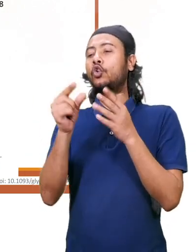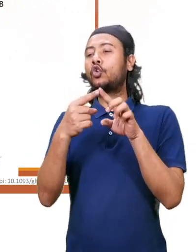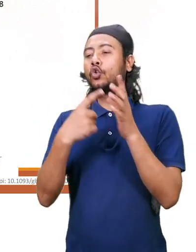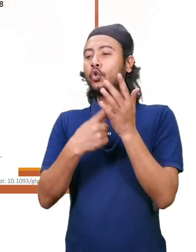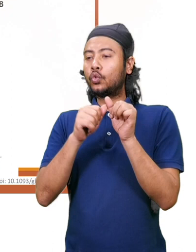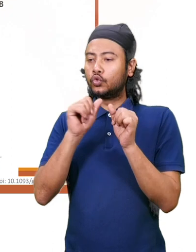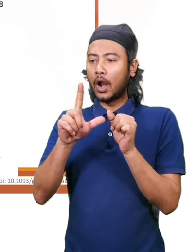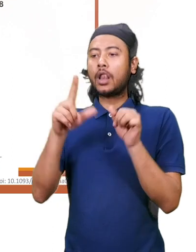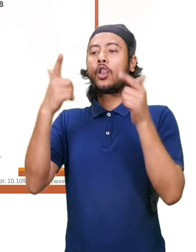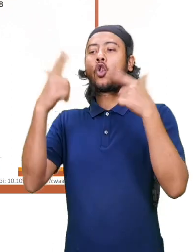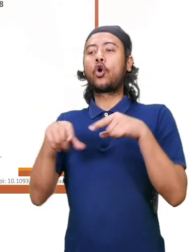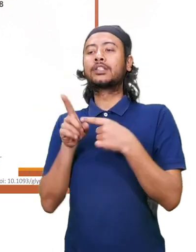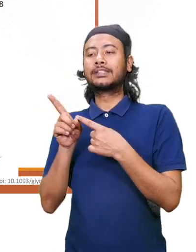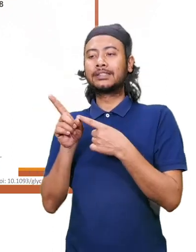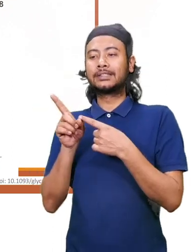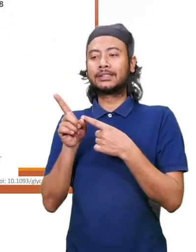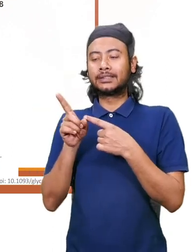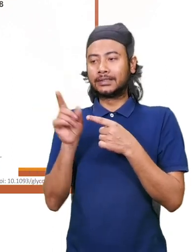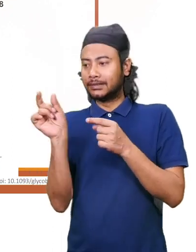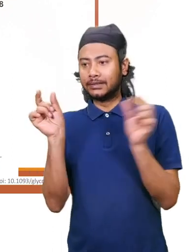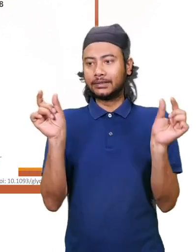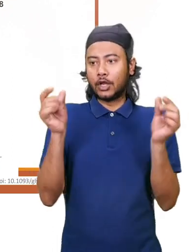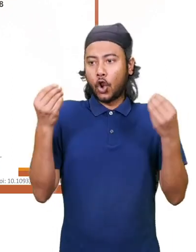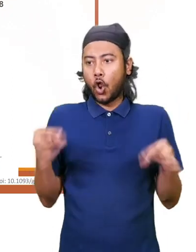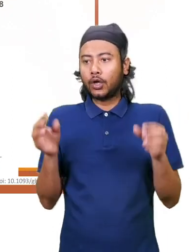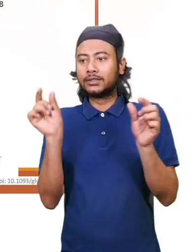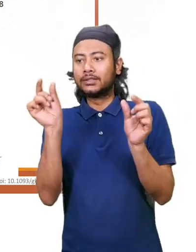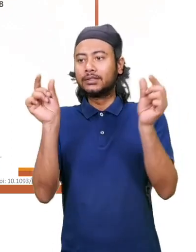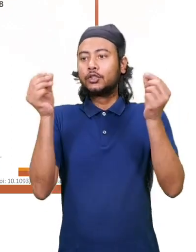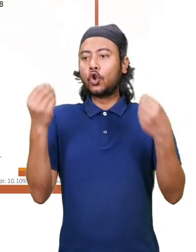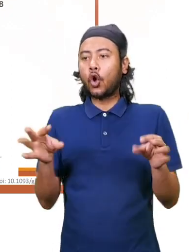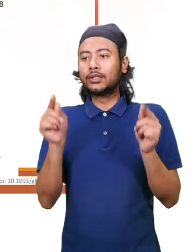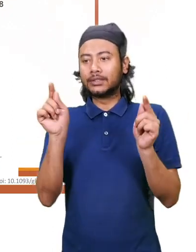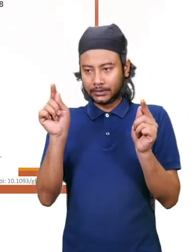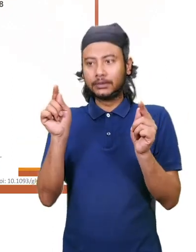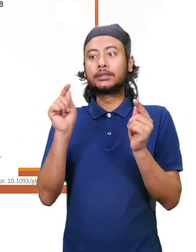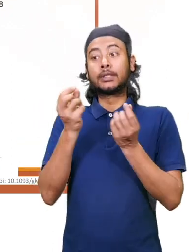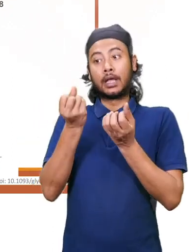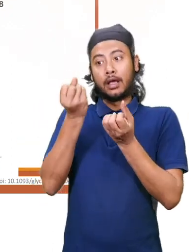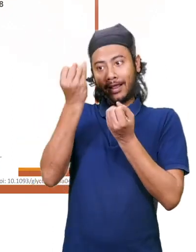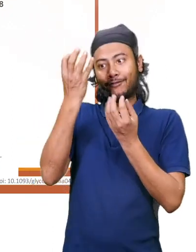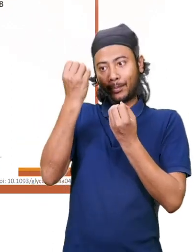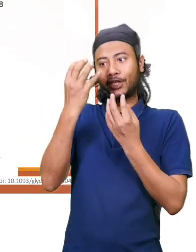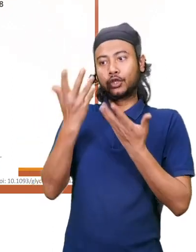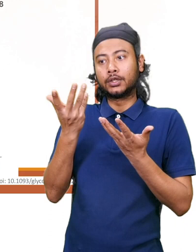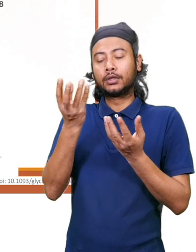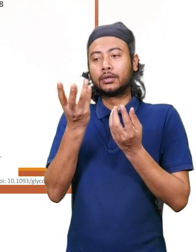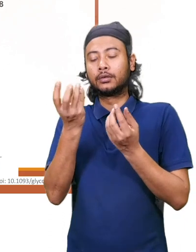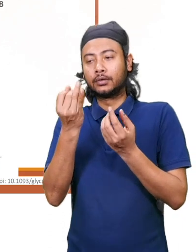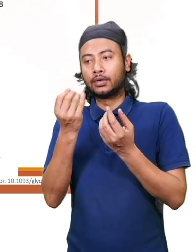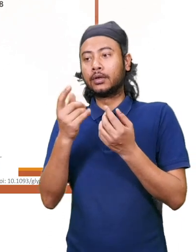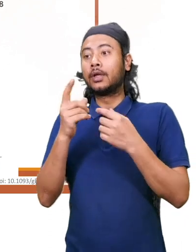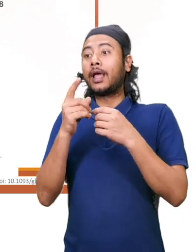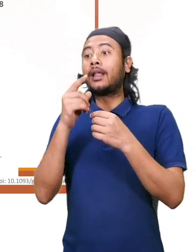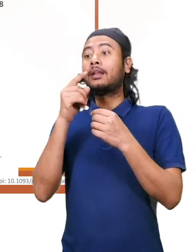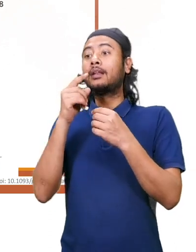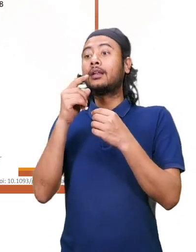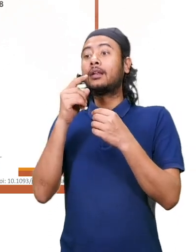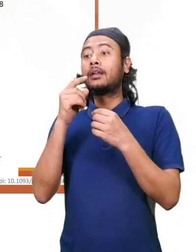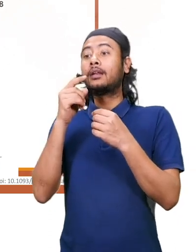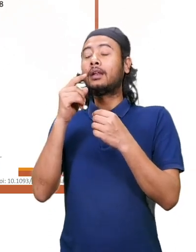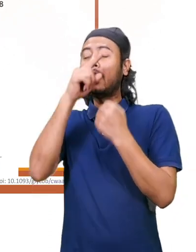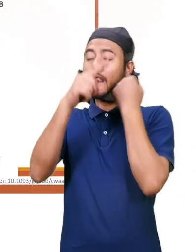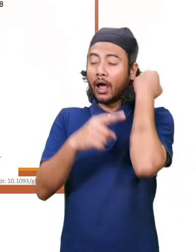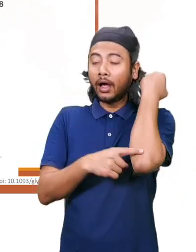differences. So those are called neutral losses. So glycan neutral losses will also be observed in this spectrum.